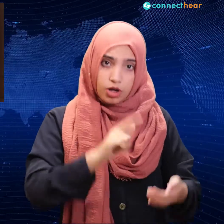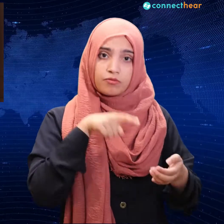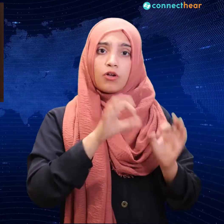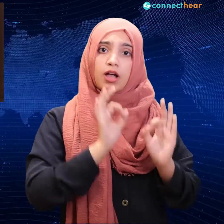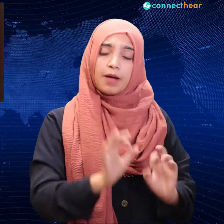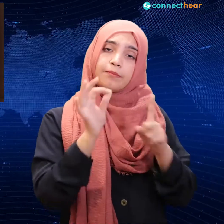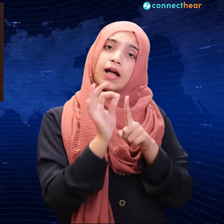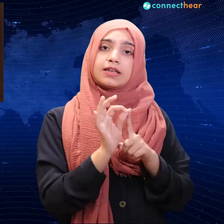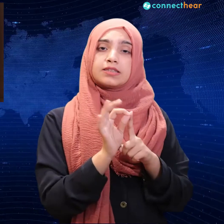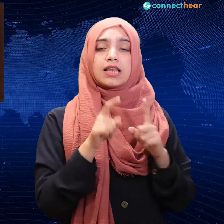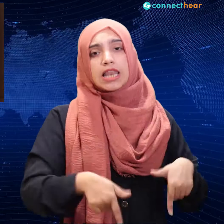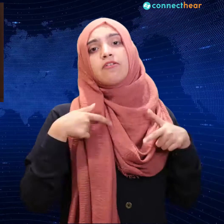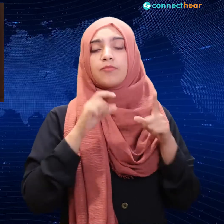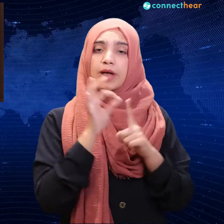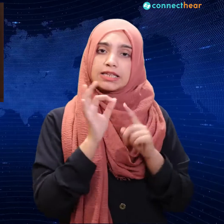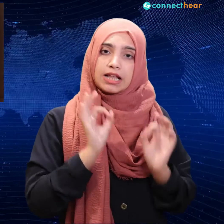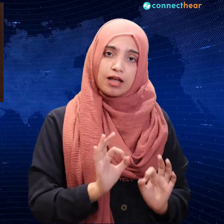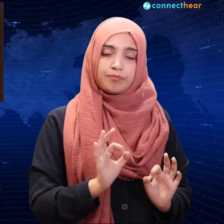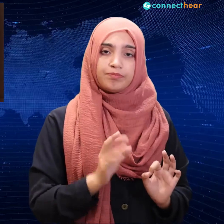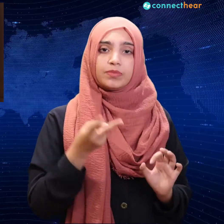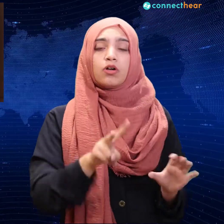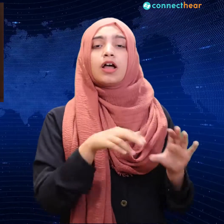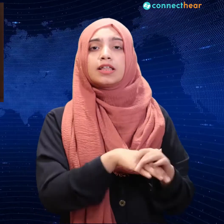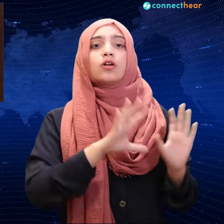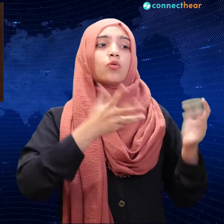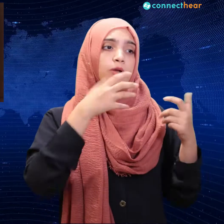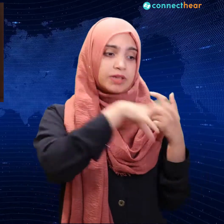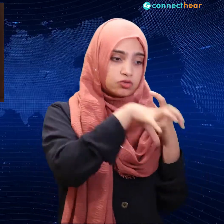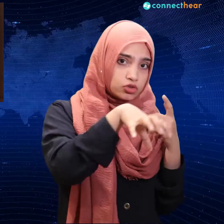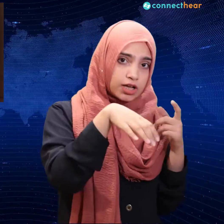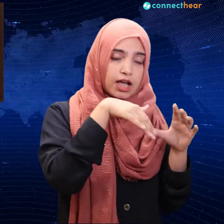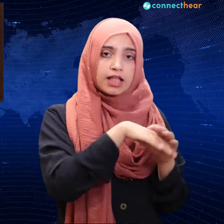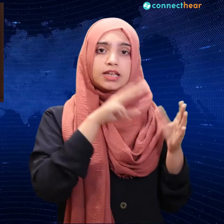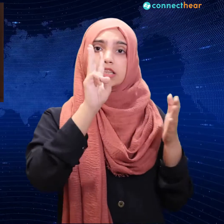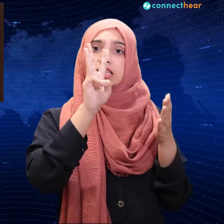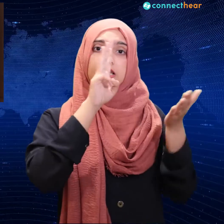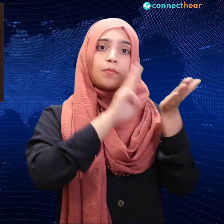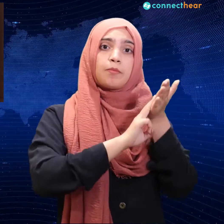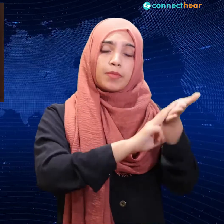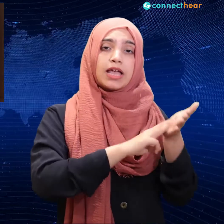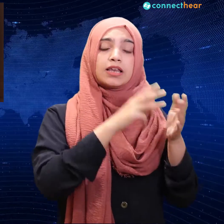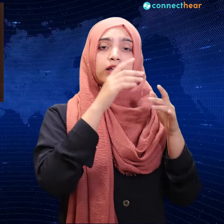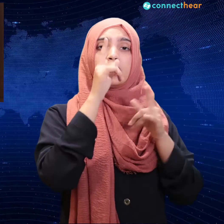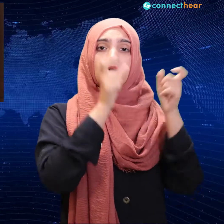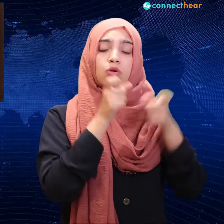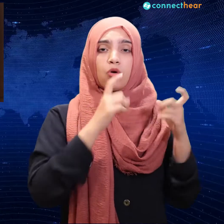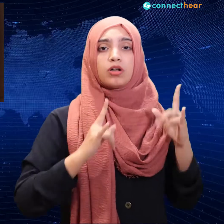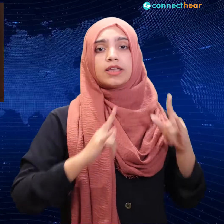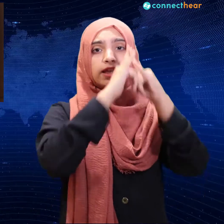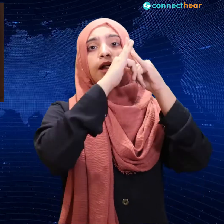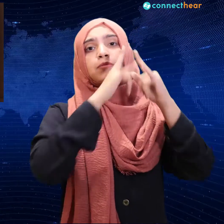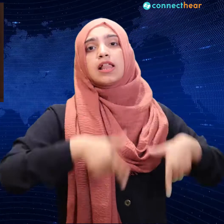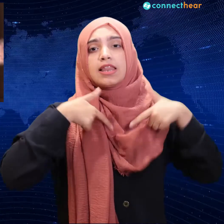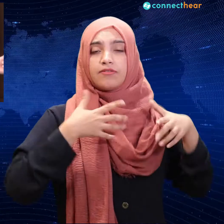was that in these refugee camps, 3 million people living in the refugee camps, we were supposed to check